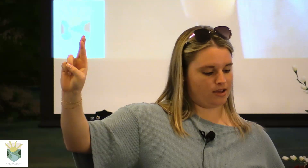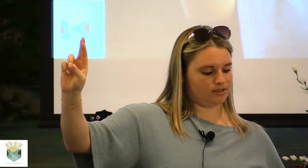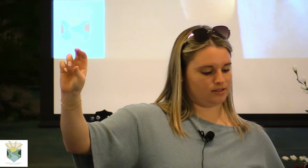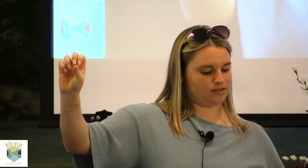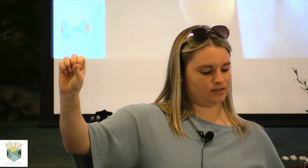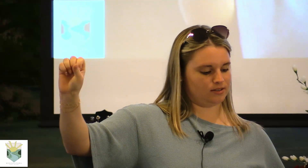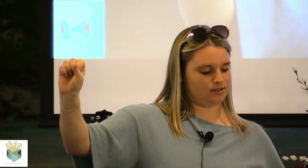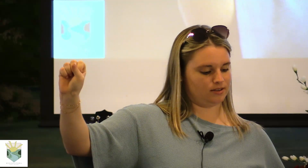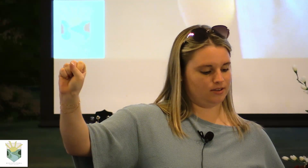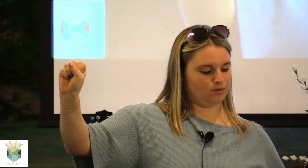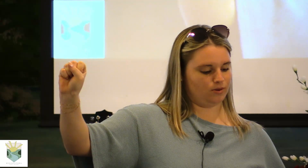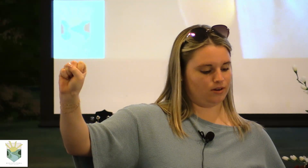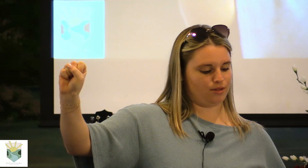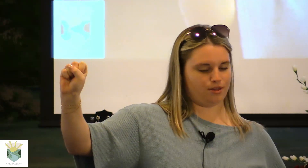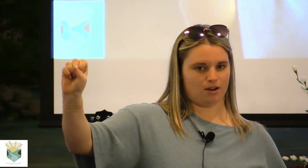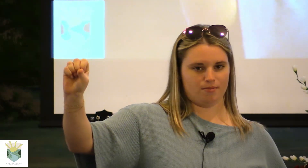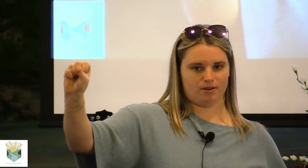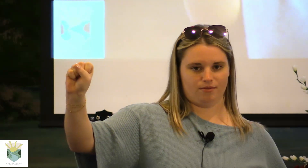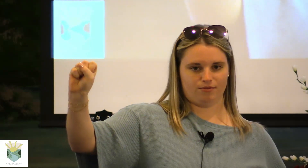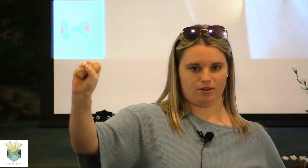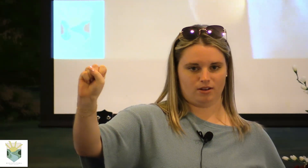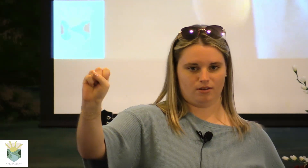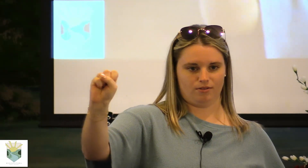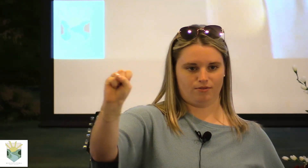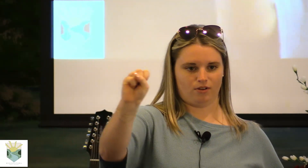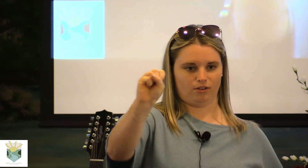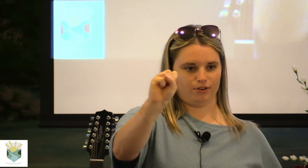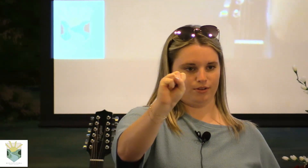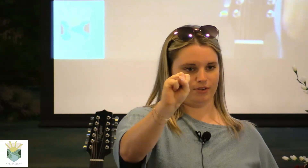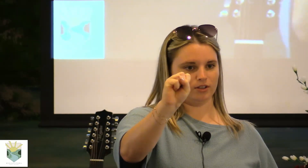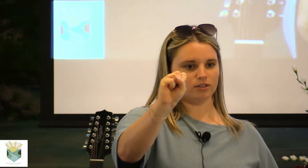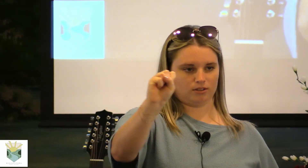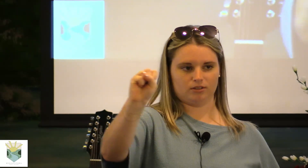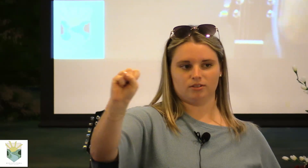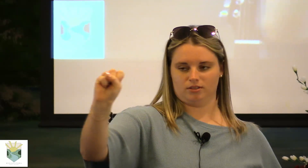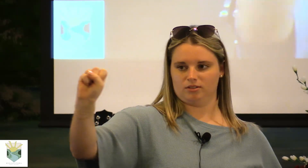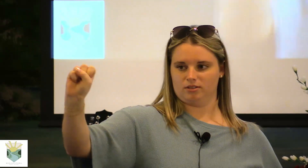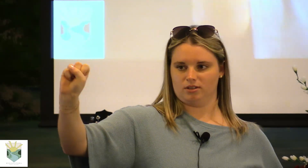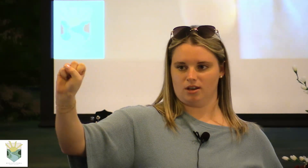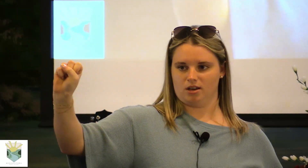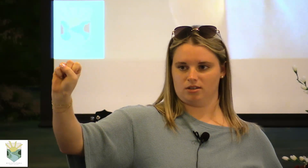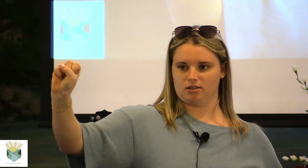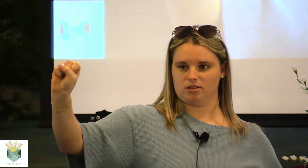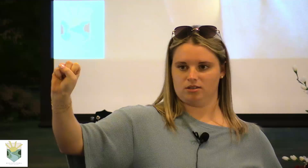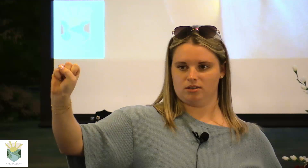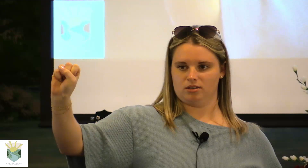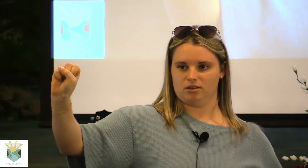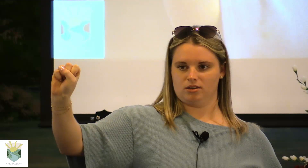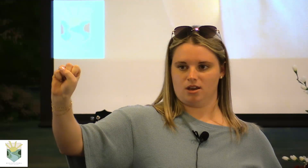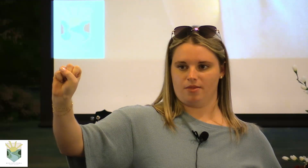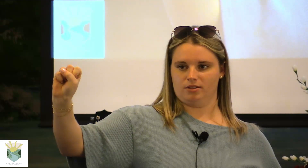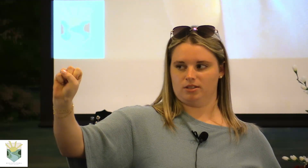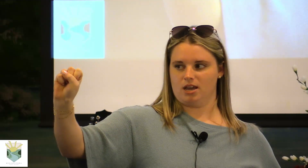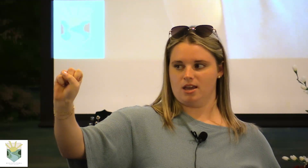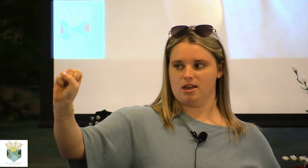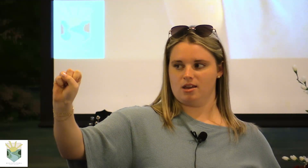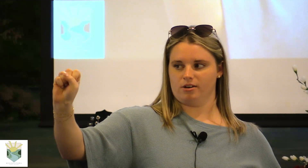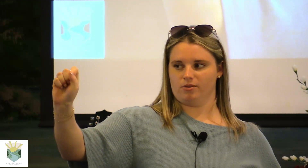S, your thumb in front of all of your other fingers. S. And then T, you're going to